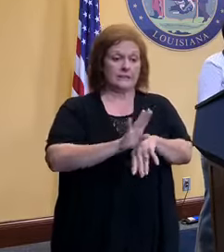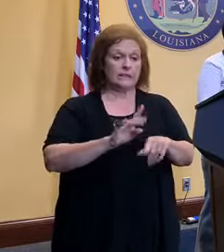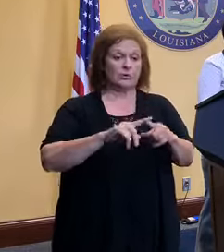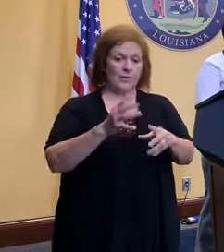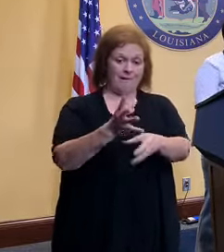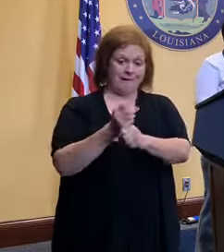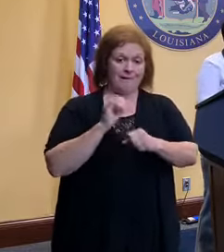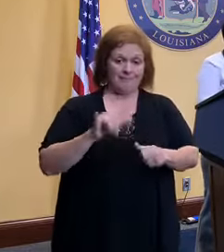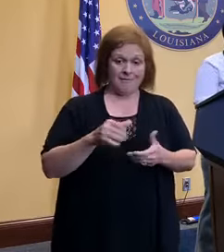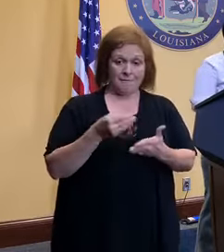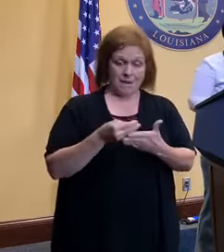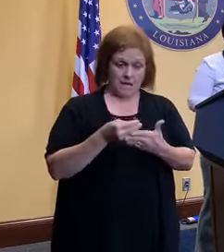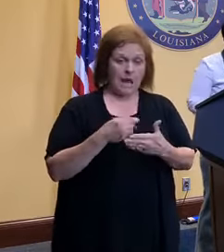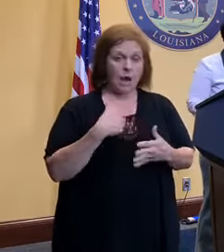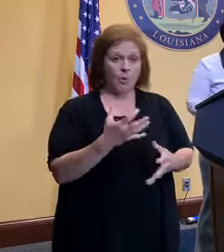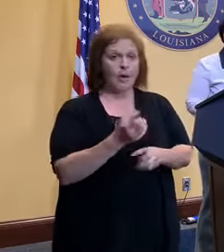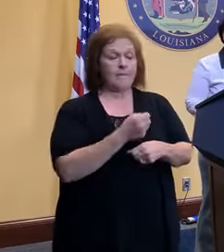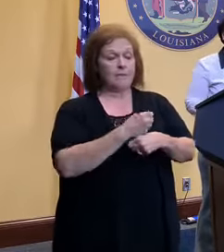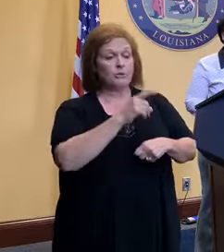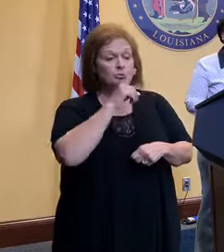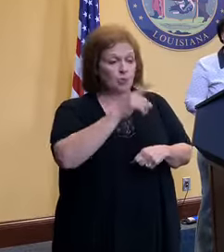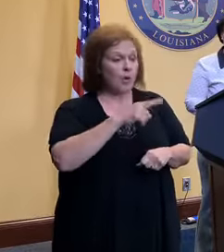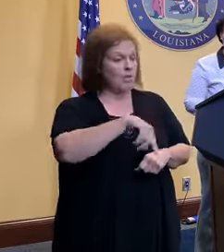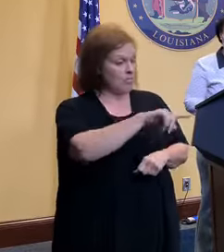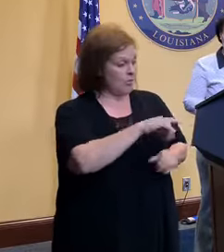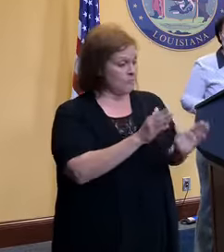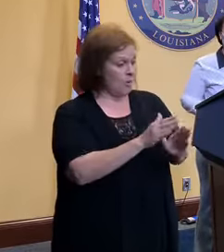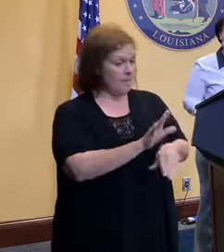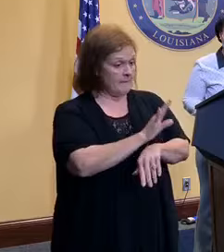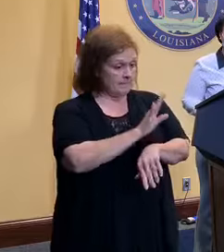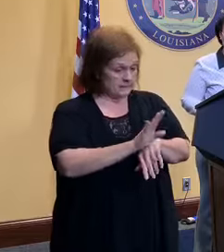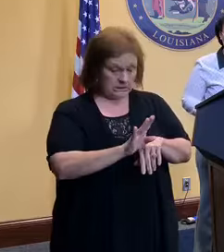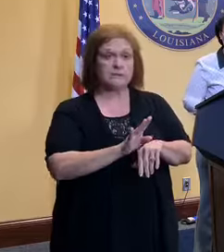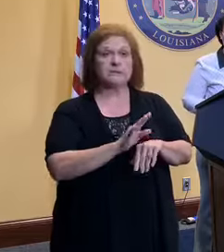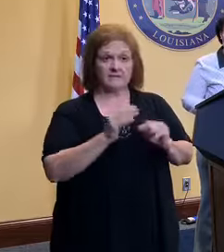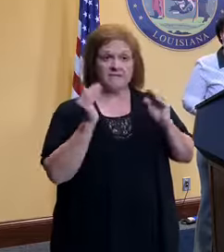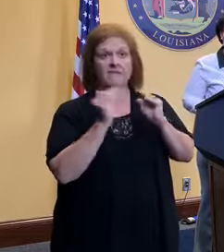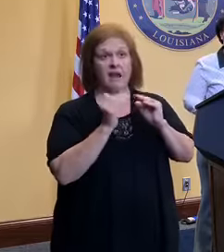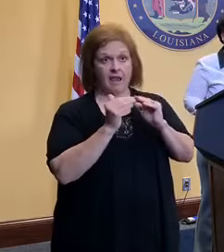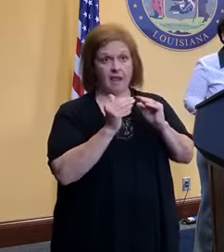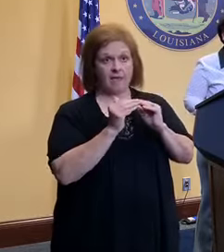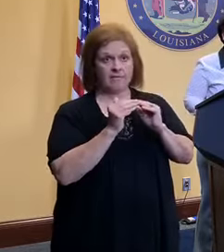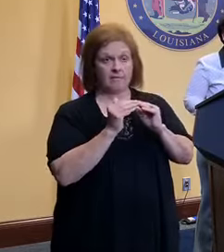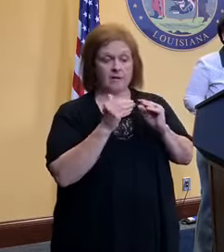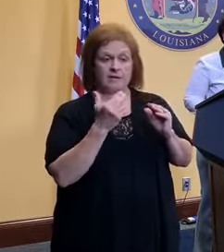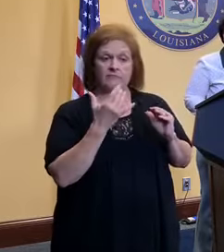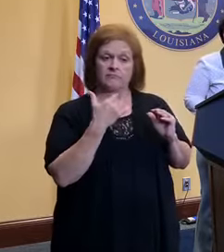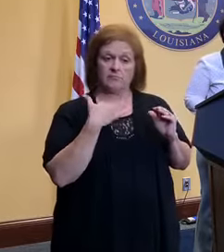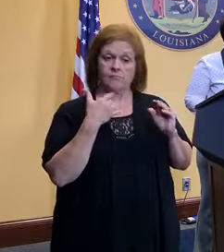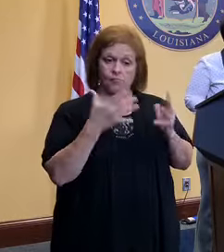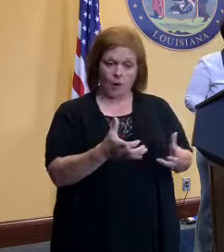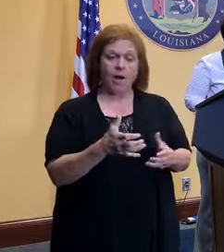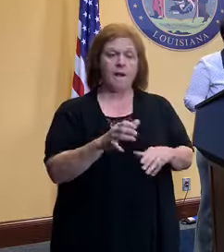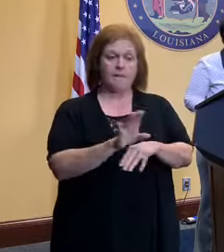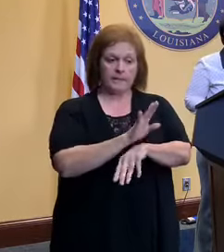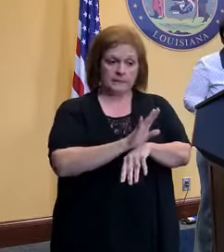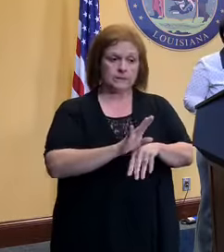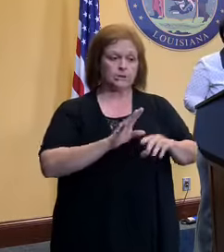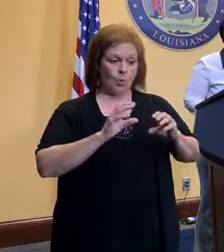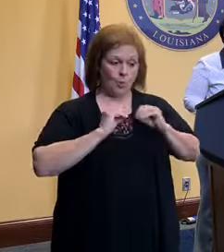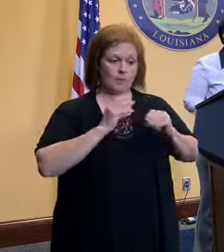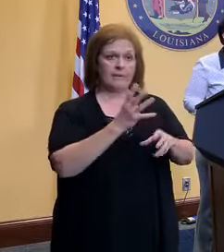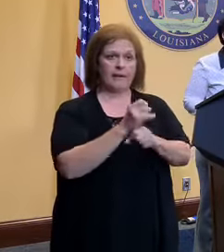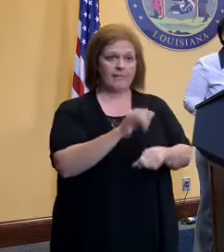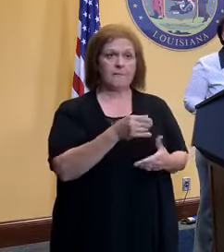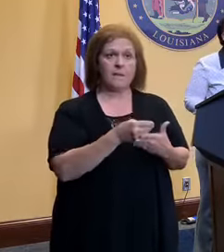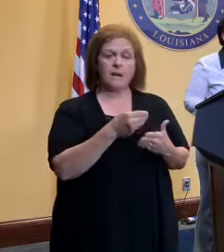those dollars. And I want to make sure that they are in our favor, meaning in favor of the business owners. We